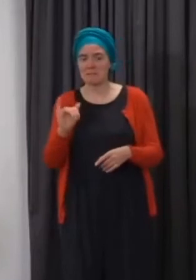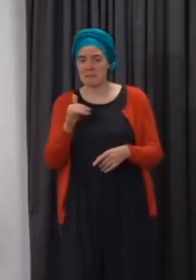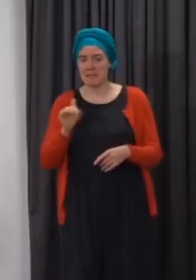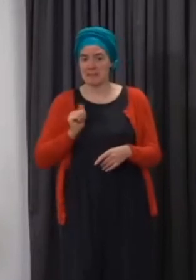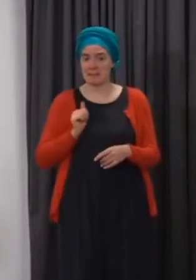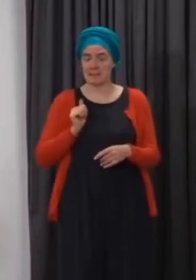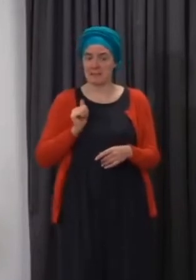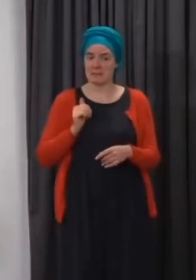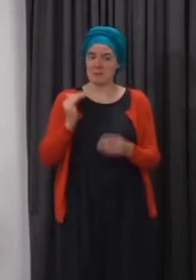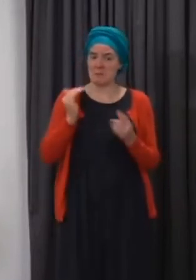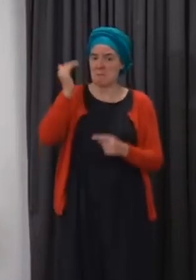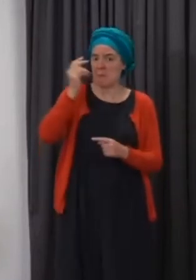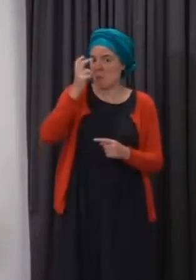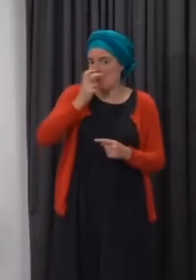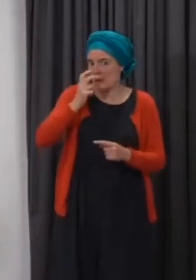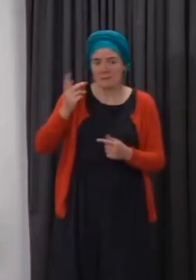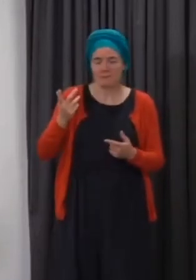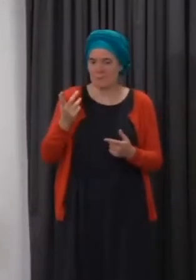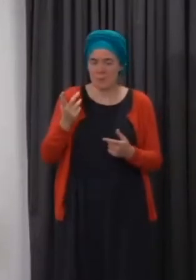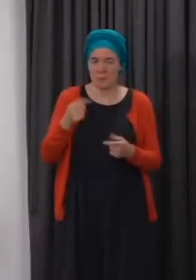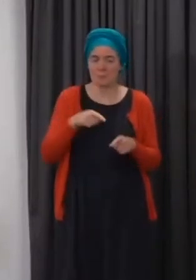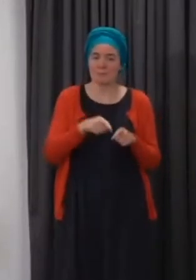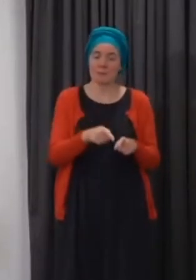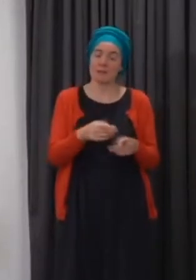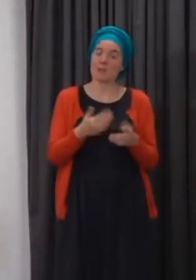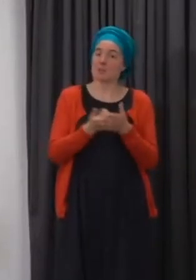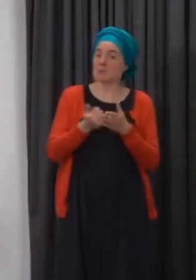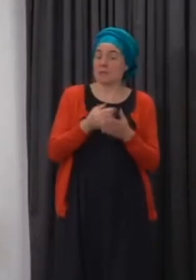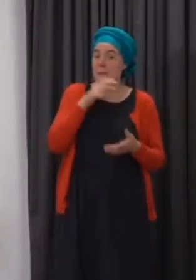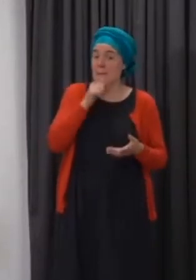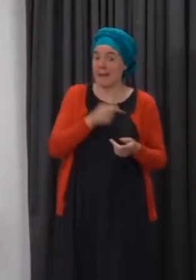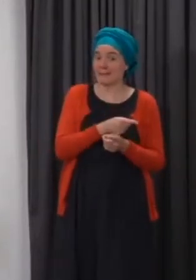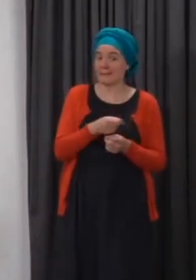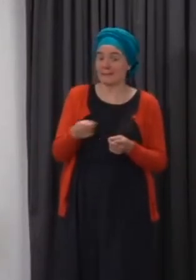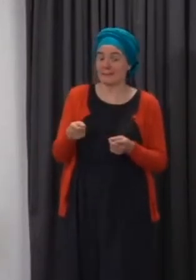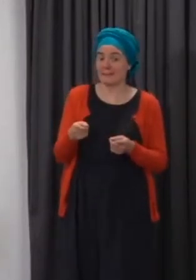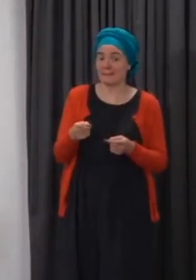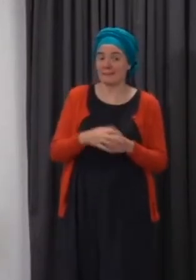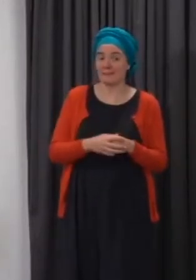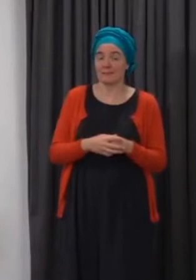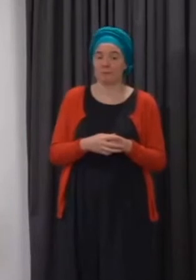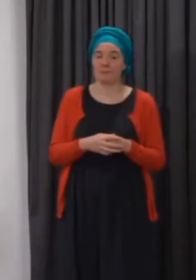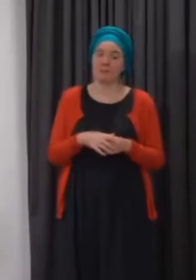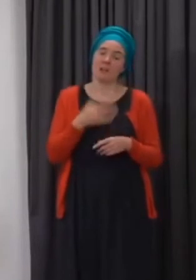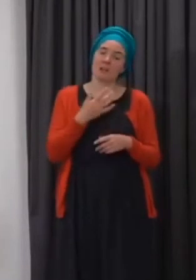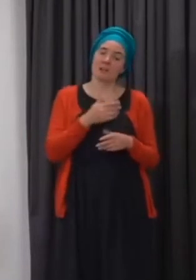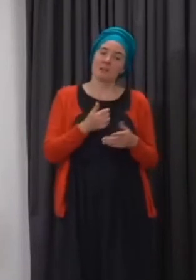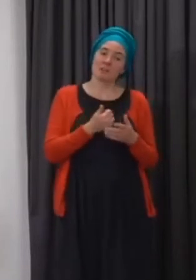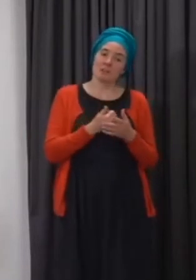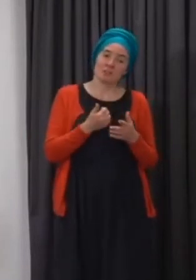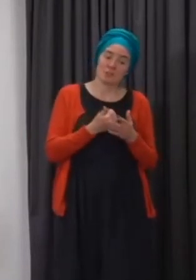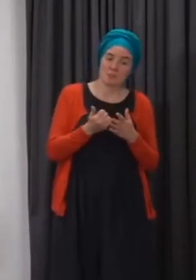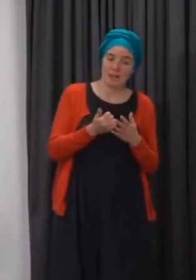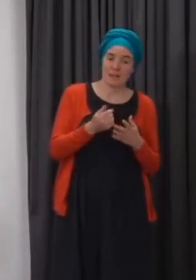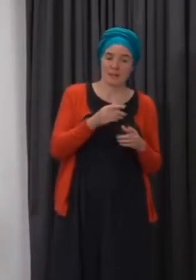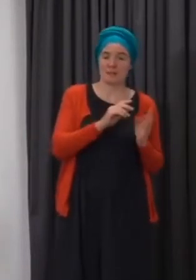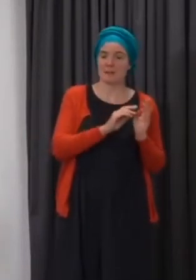men. People are usually in hospital for only a day or two before they are moved to critical care for